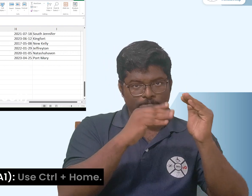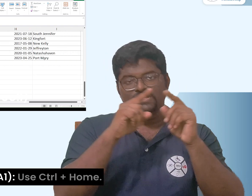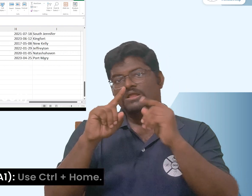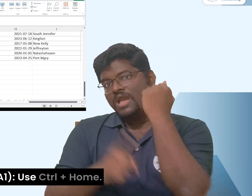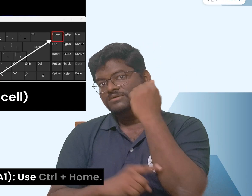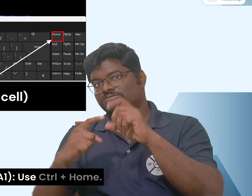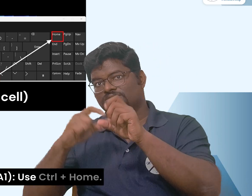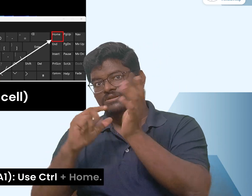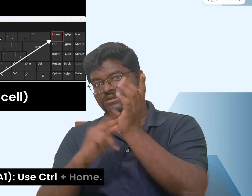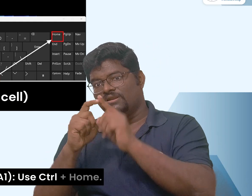E1 use Ctrl plus Home.